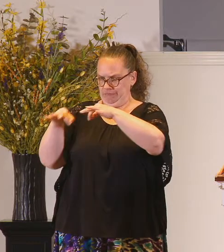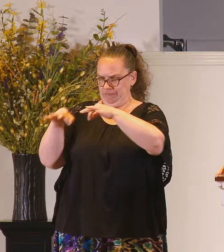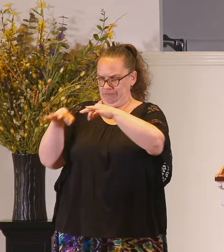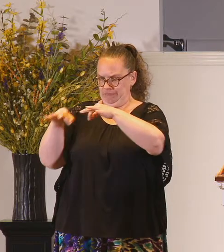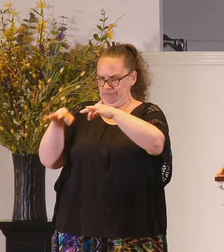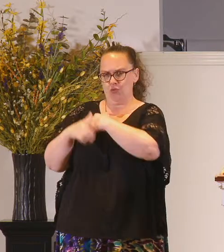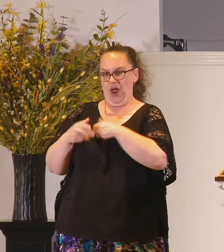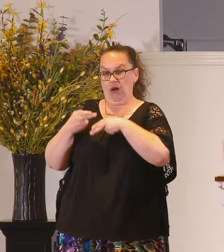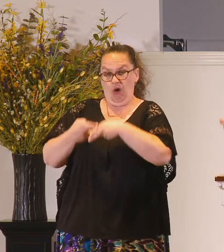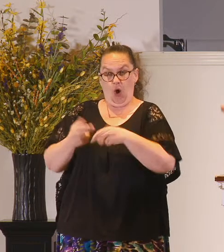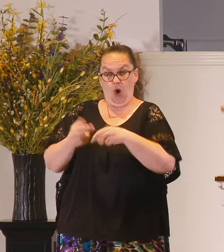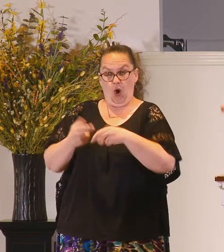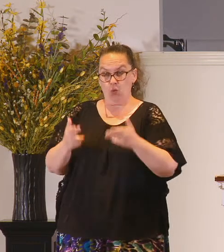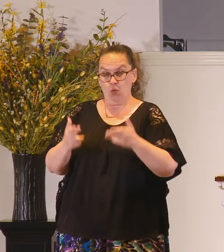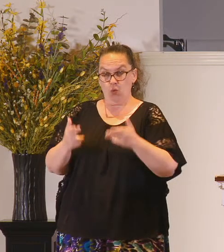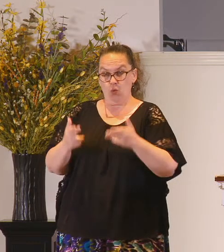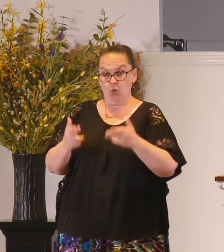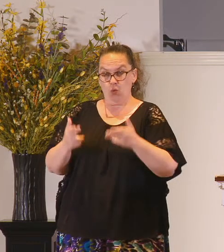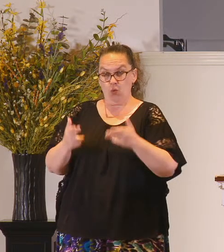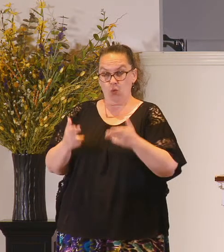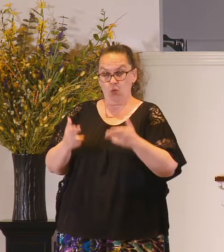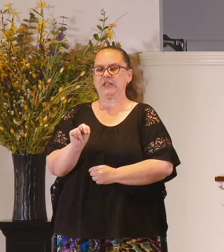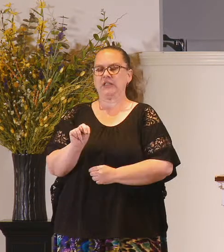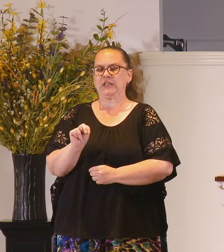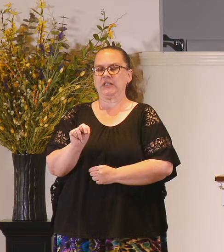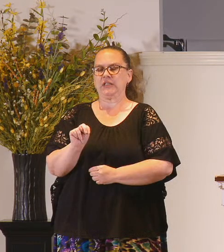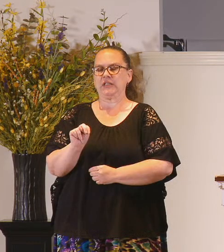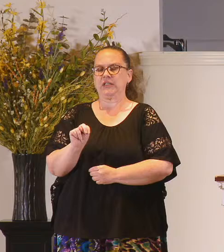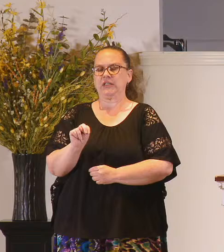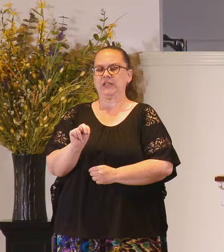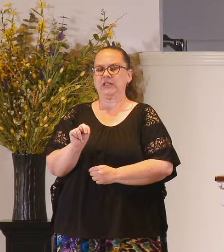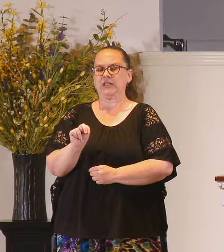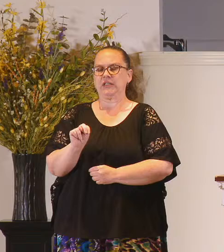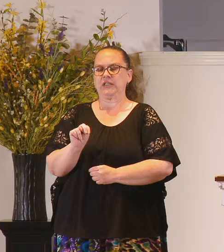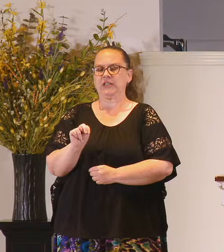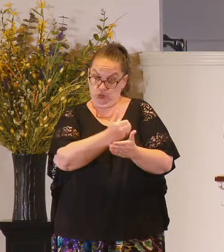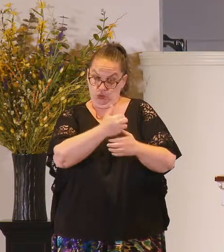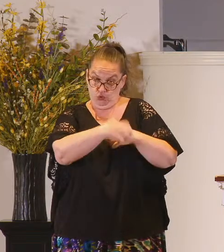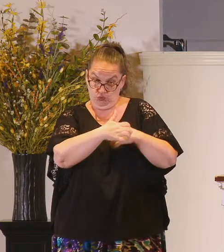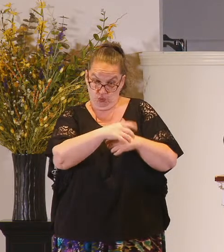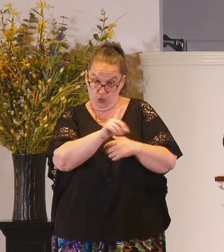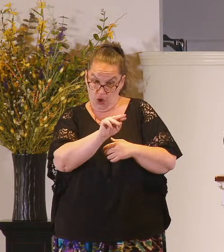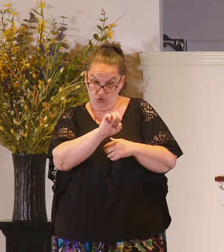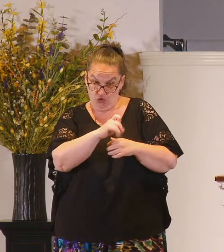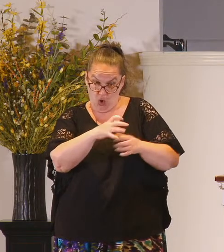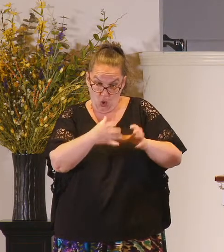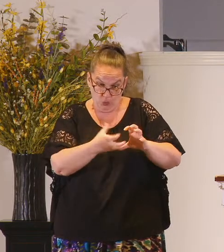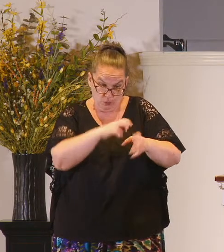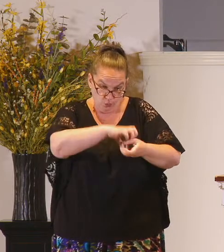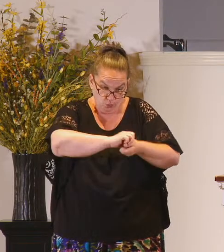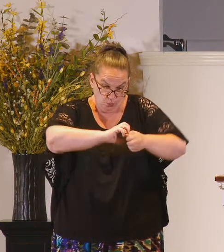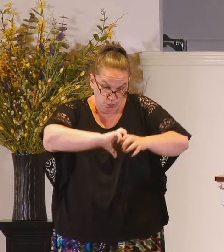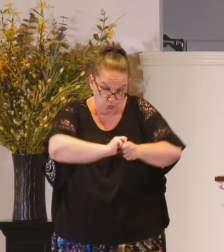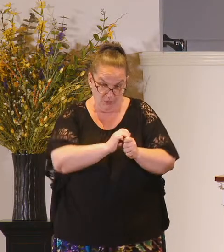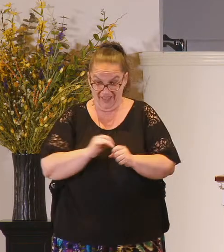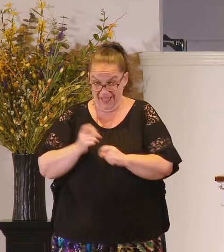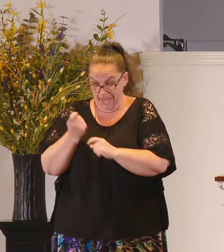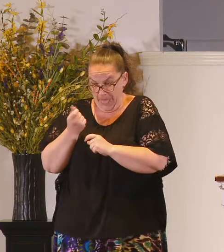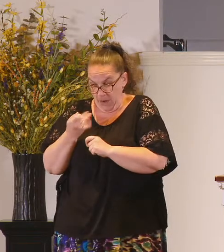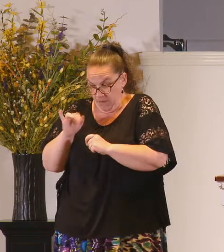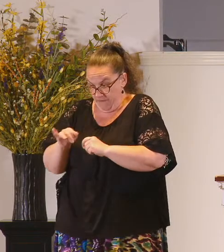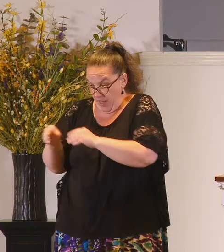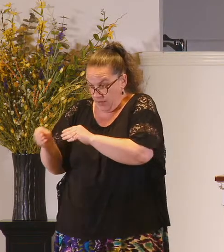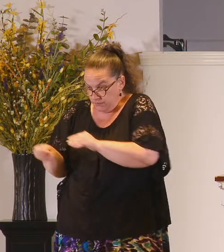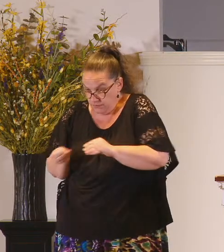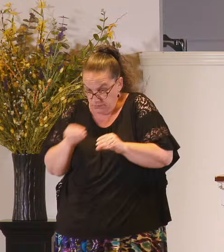leaven, and we make a batch of dough, and we take the leaven and we work it into the dough. We knead it